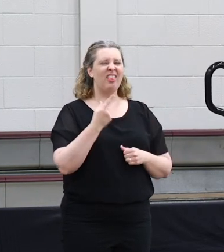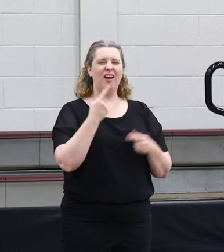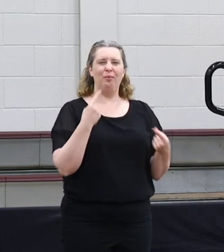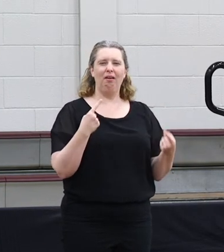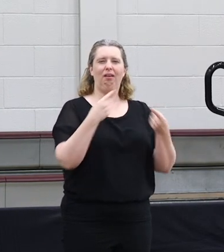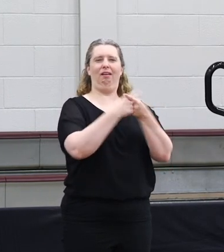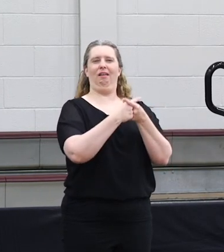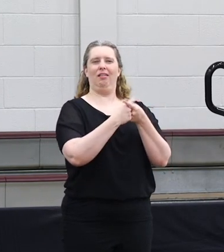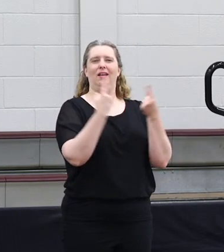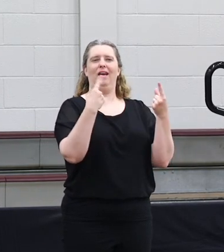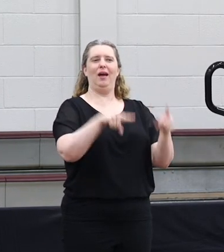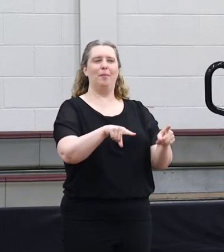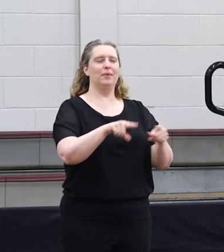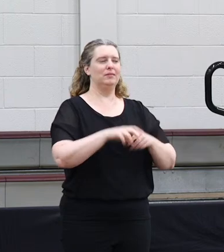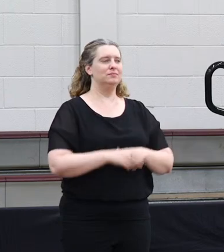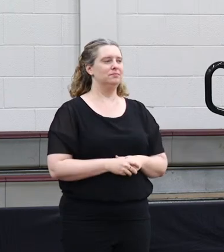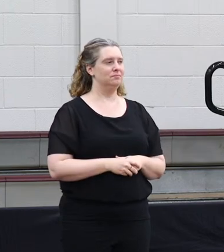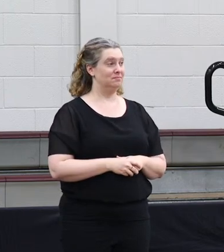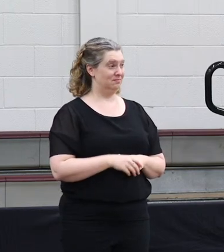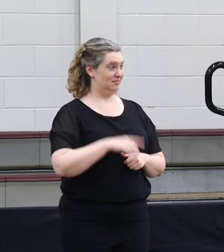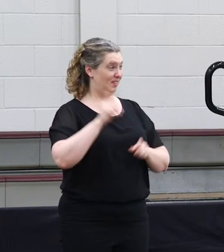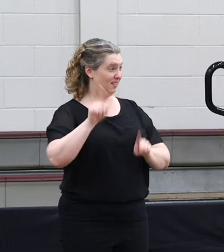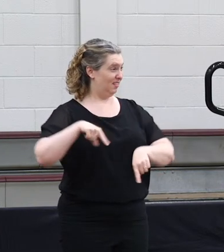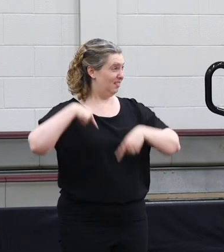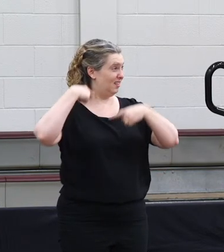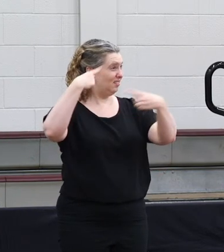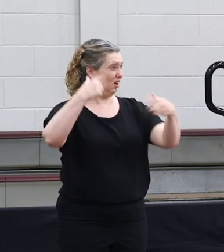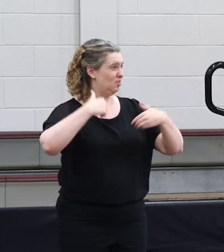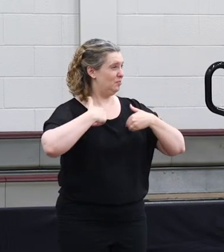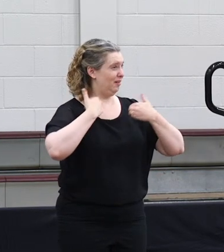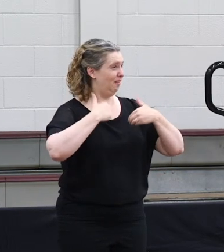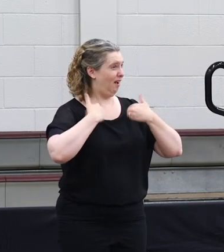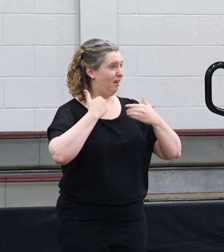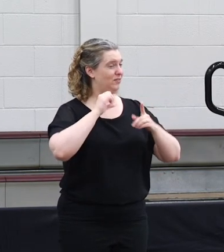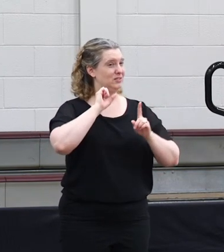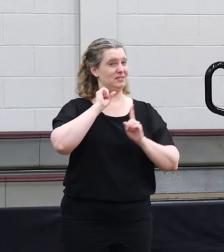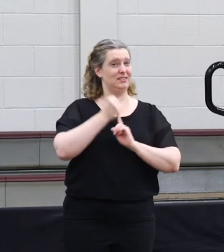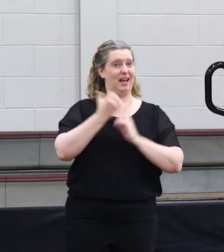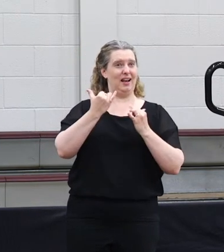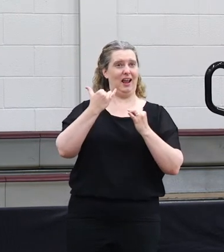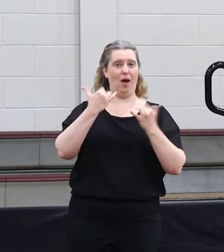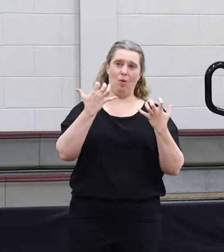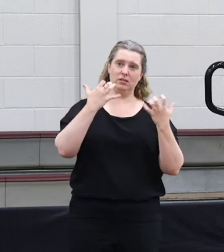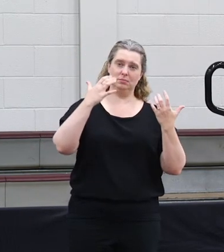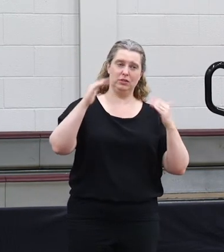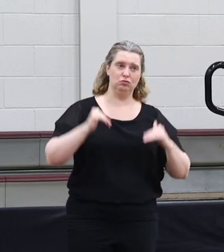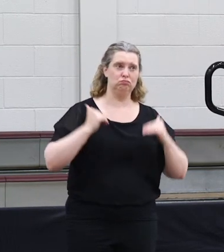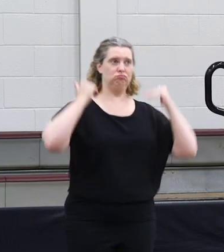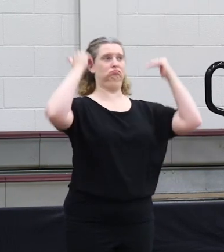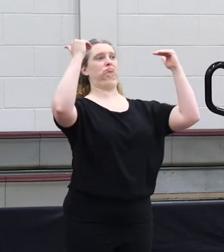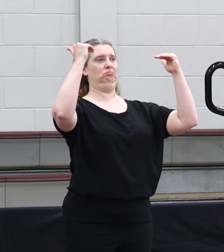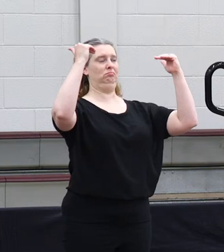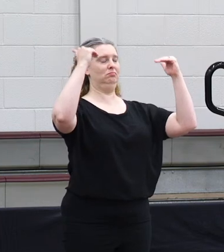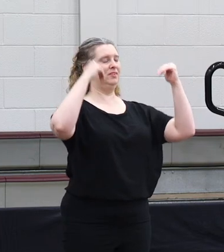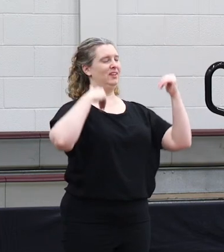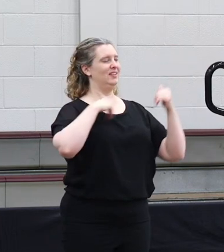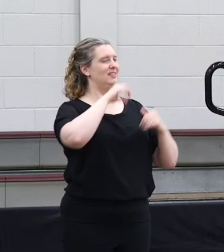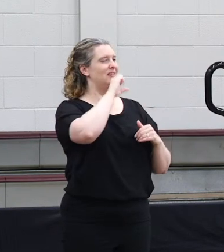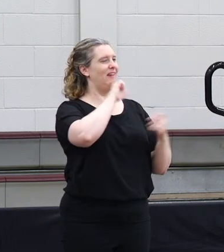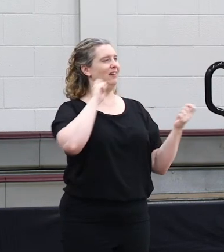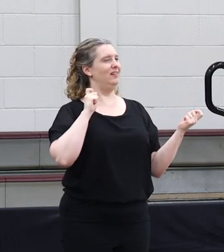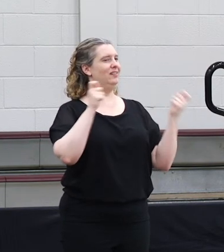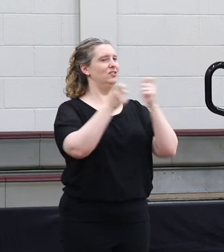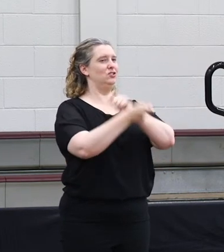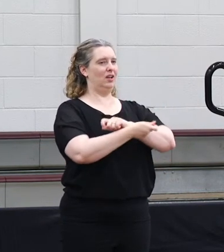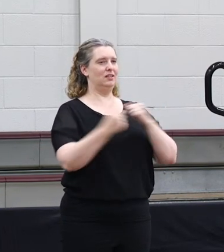my circumstance, being that it took me this long to be young before society begs me to grow up. This coming of age also brings